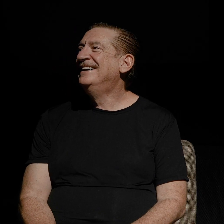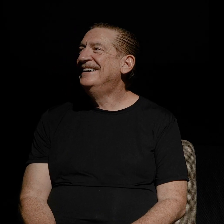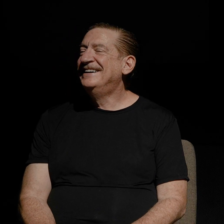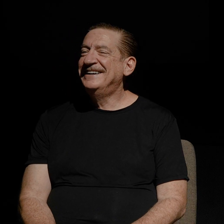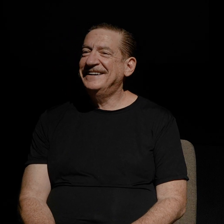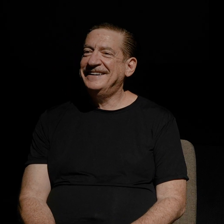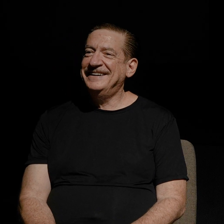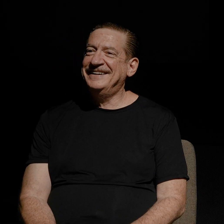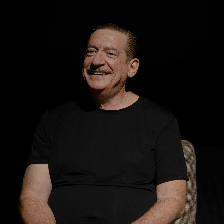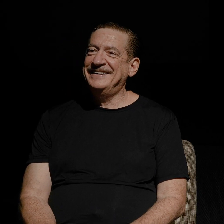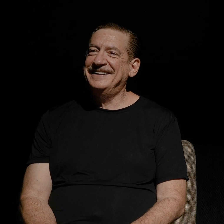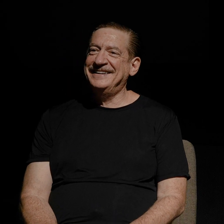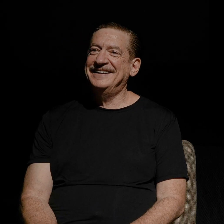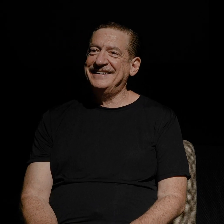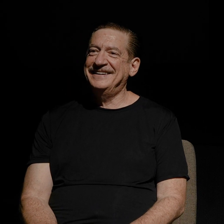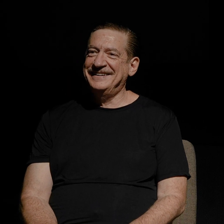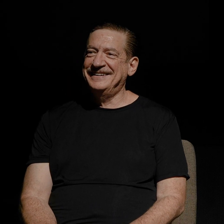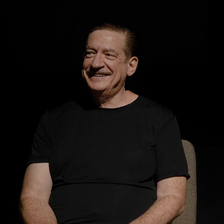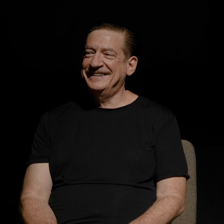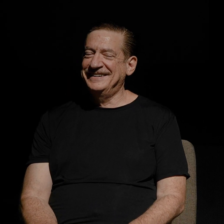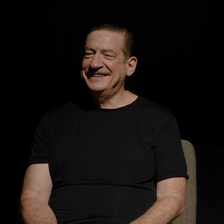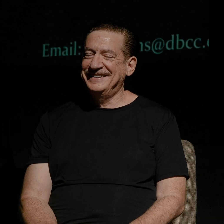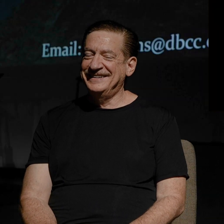Senior pictures when they're like, be serious.